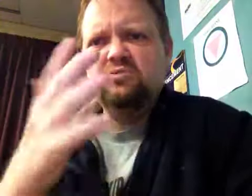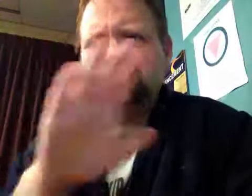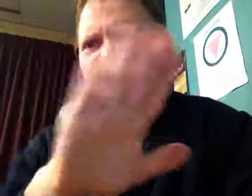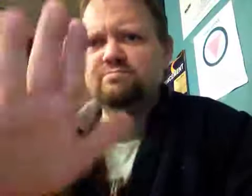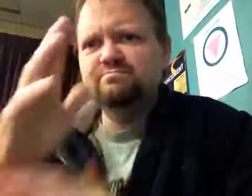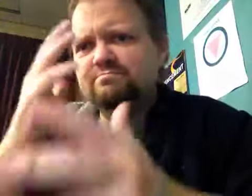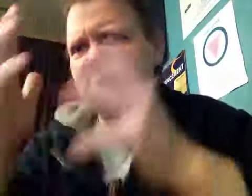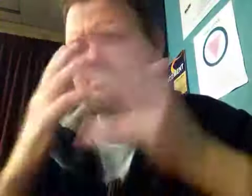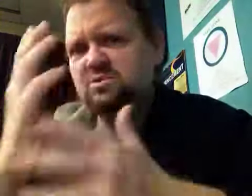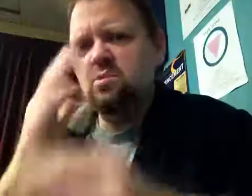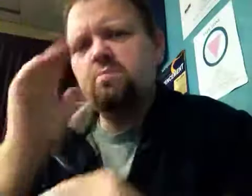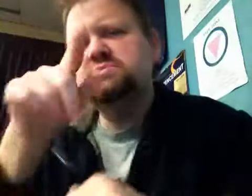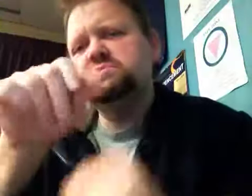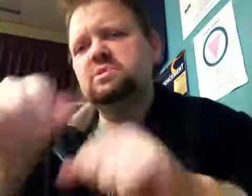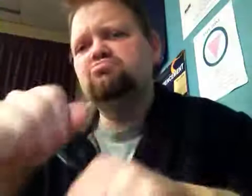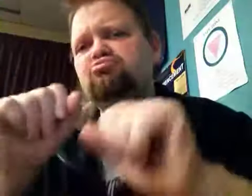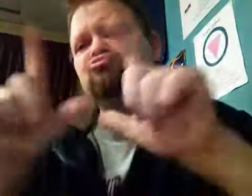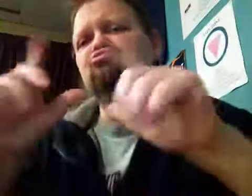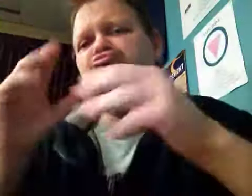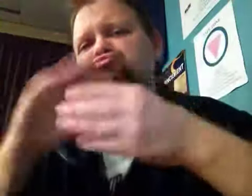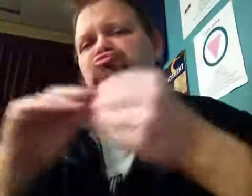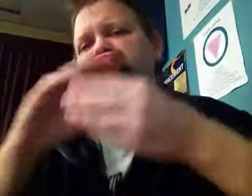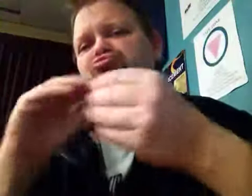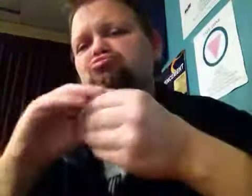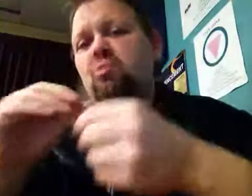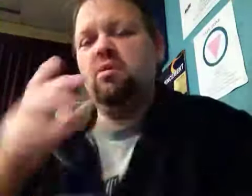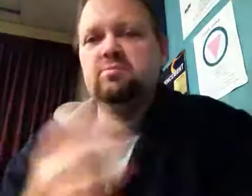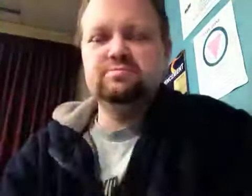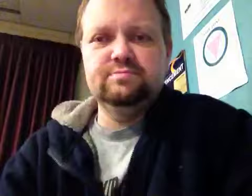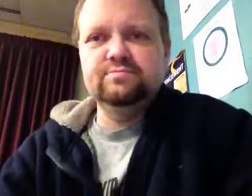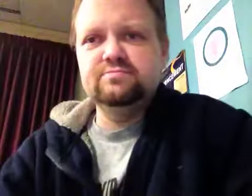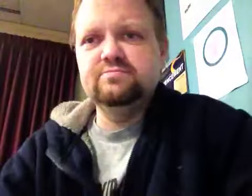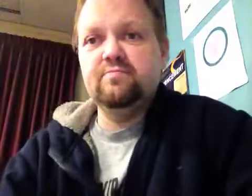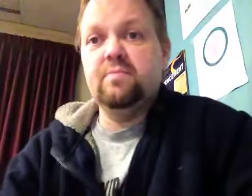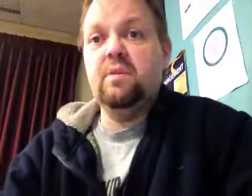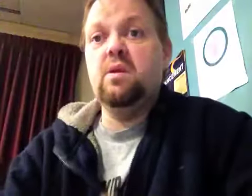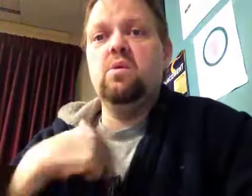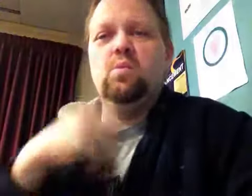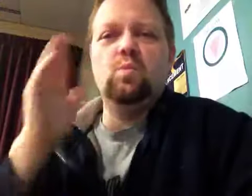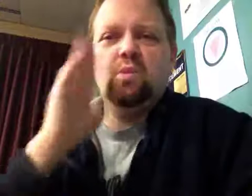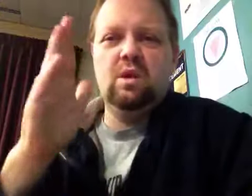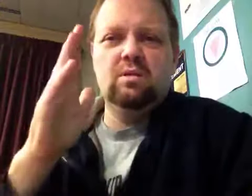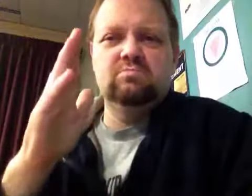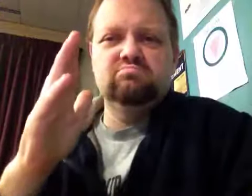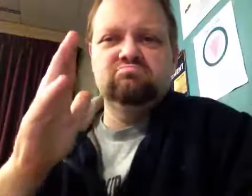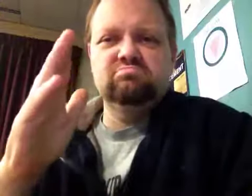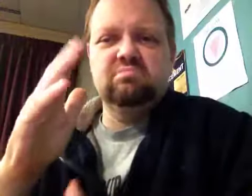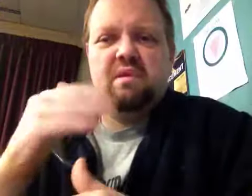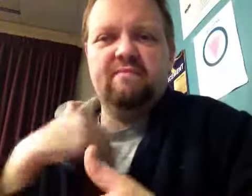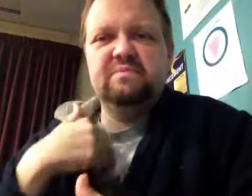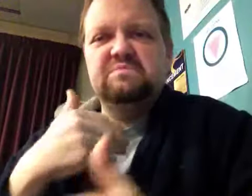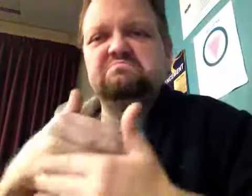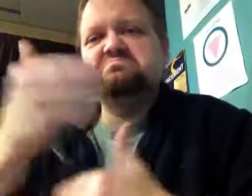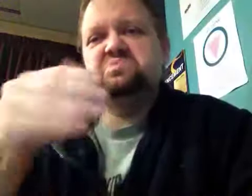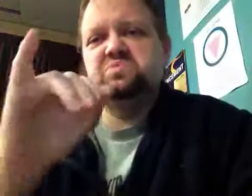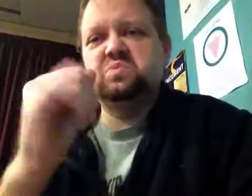Which is, a little disconcerting that 1.5 million records were closed. We can't determine whether